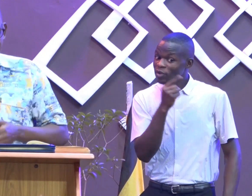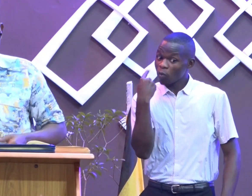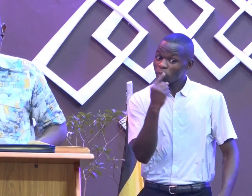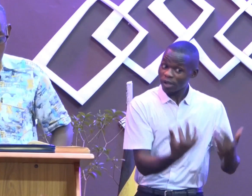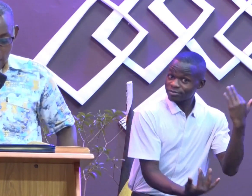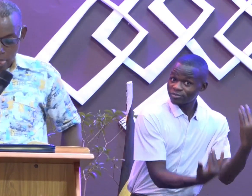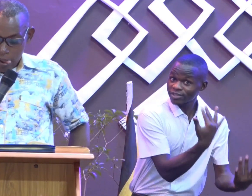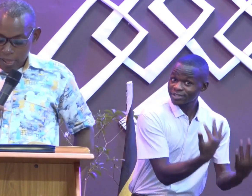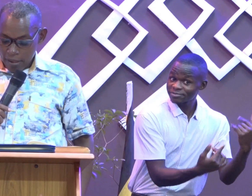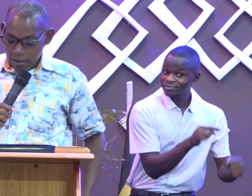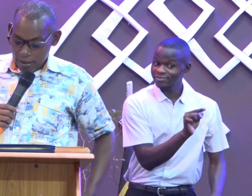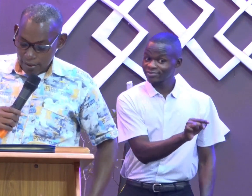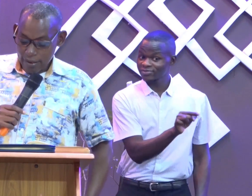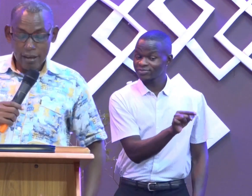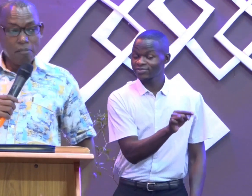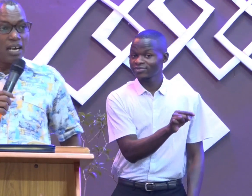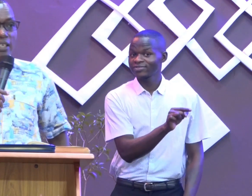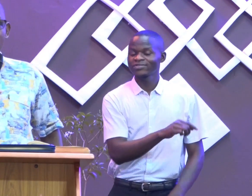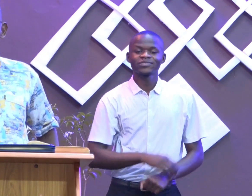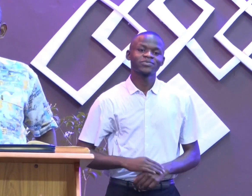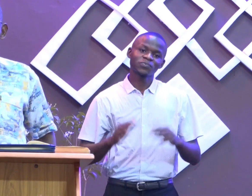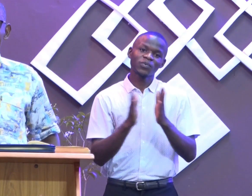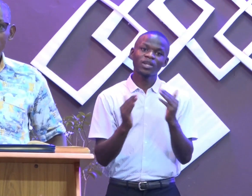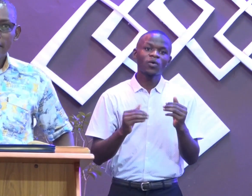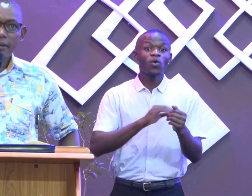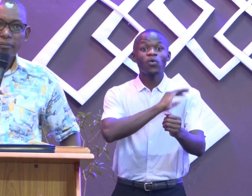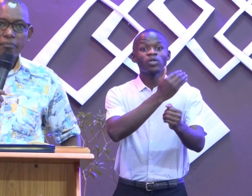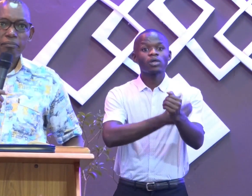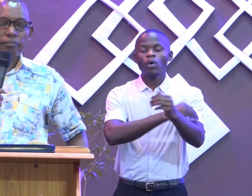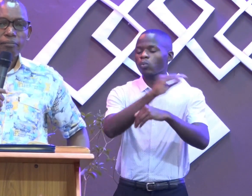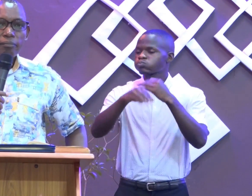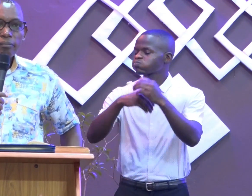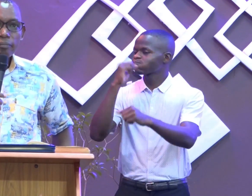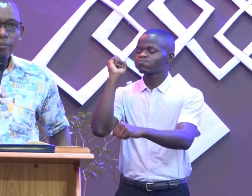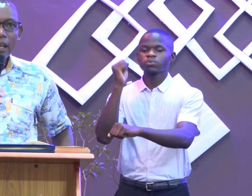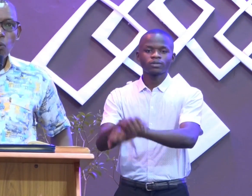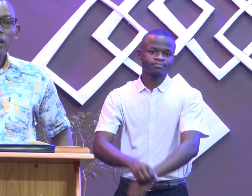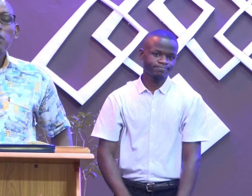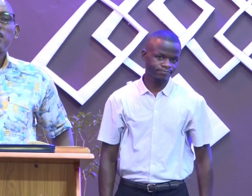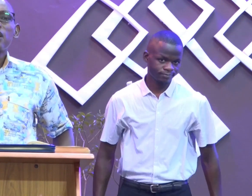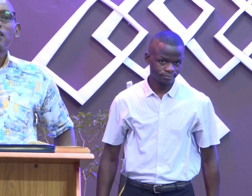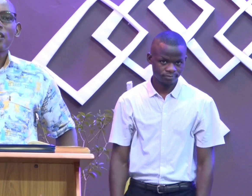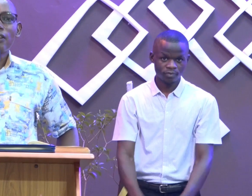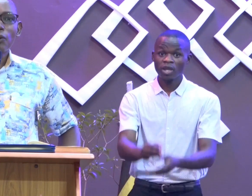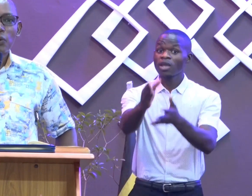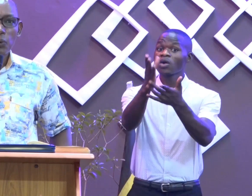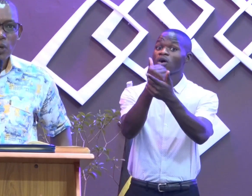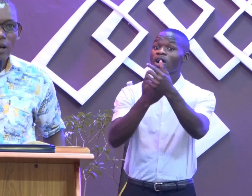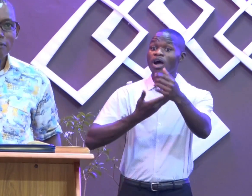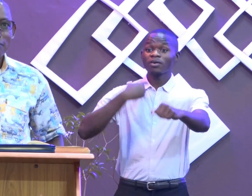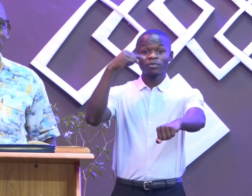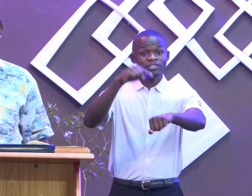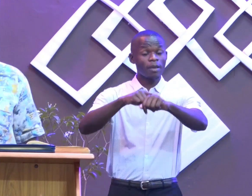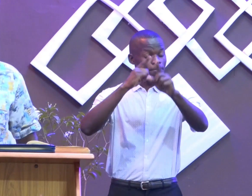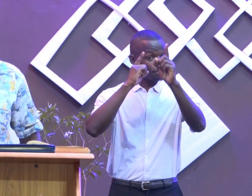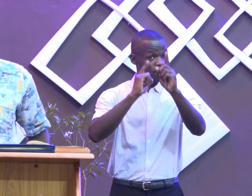death pulls out those of those going to the other side. Amanyi ge gali bagawedde. His strength will be no more. Waliwo ekiseera ekigenda okutuuka.